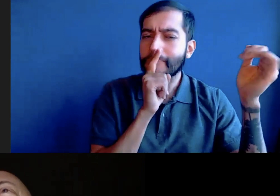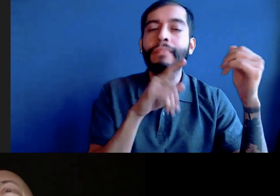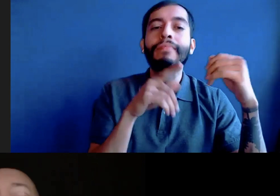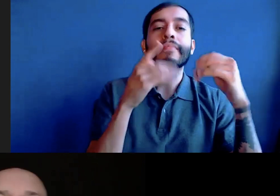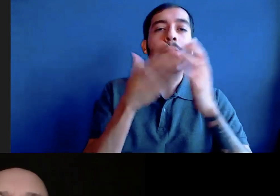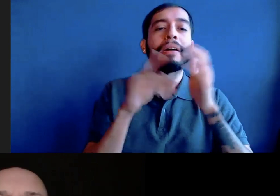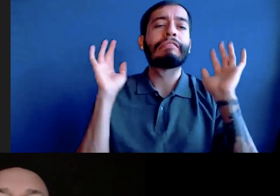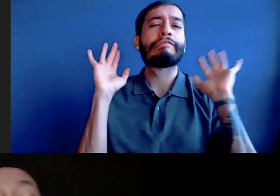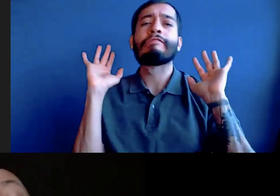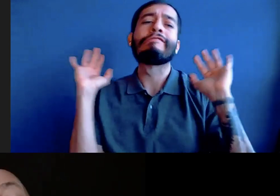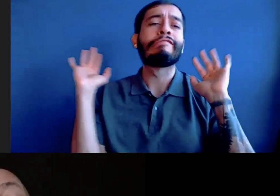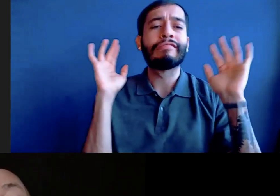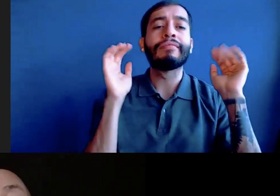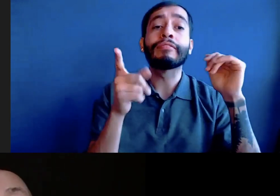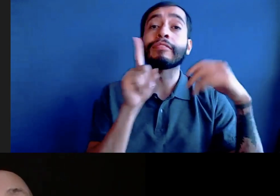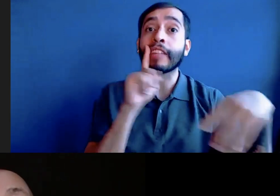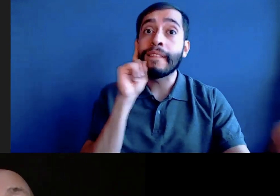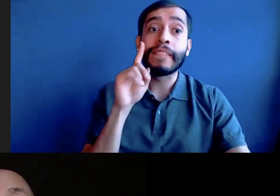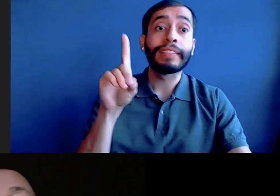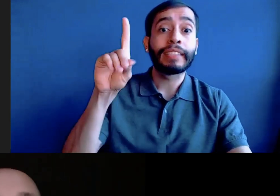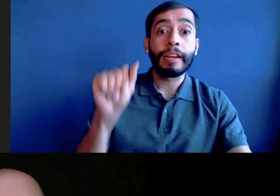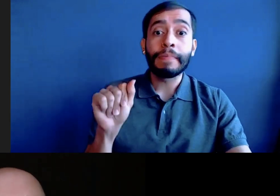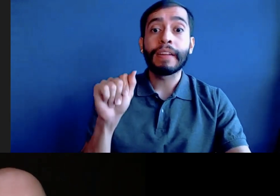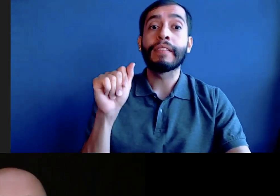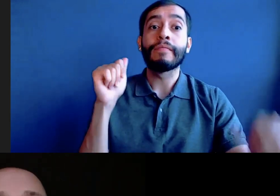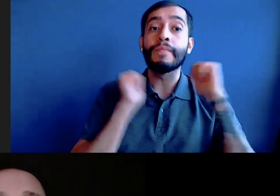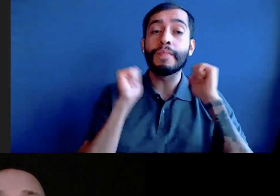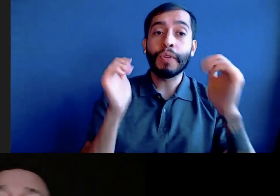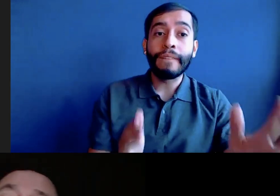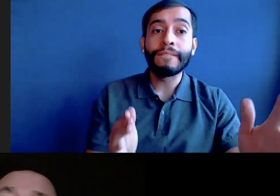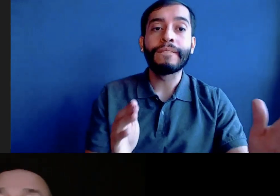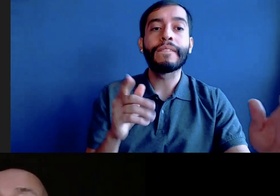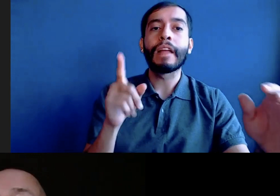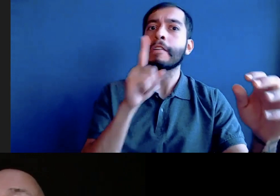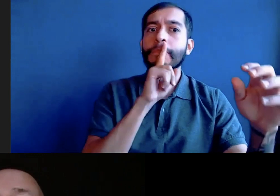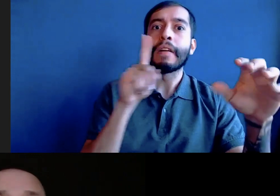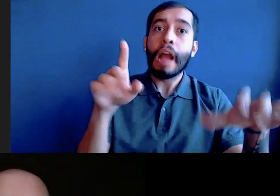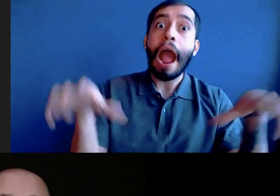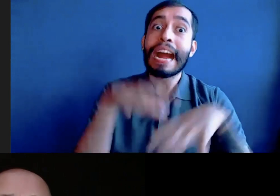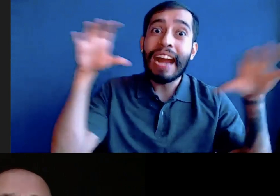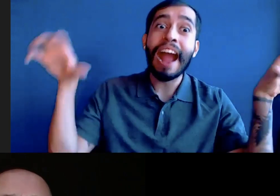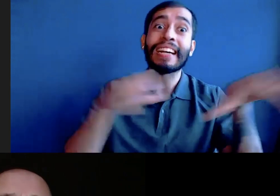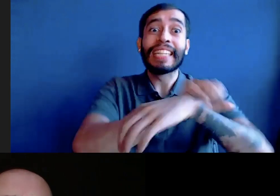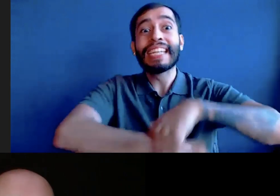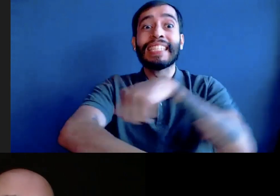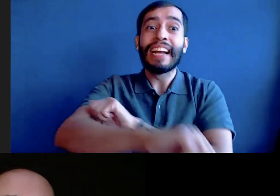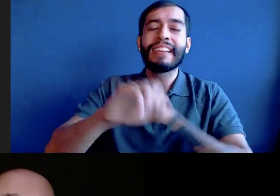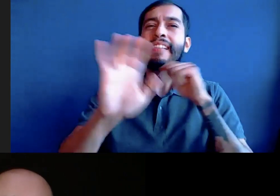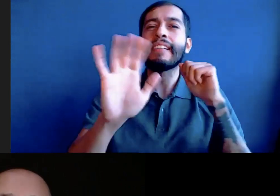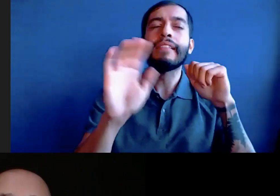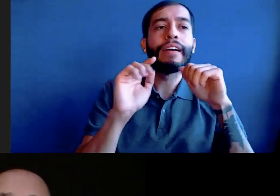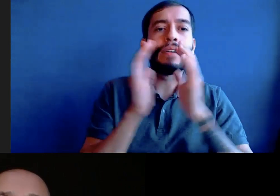performers do a lot of voiceovers, but it's something that's certainly increasing, you know. I mean, I did this for Ray because I've known Ray for a long